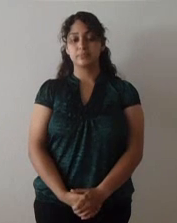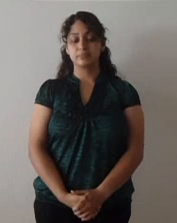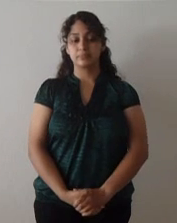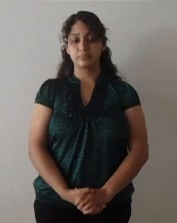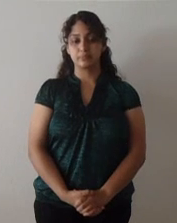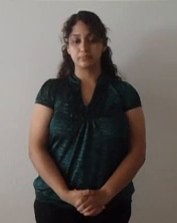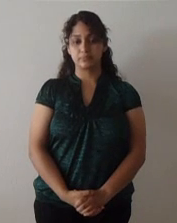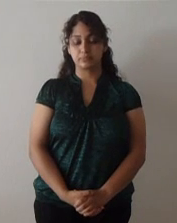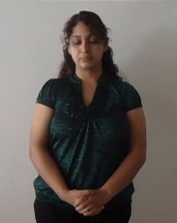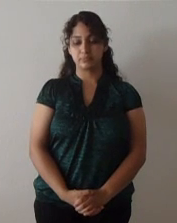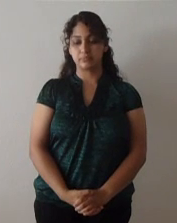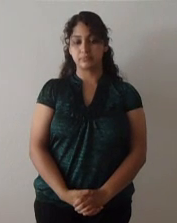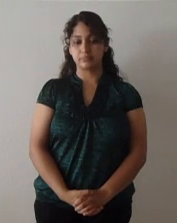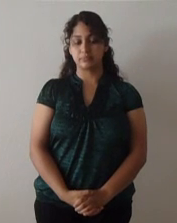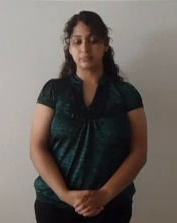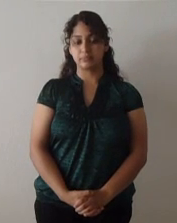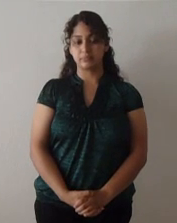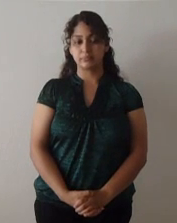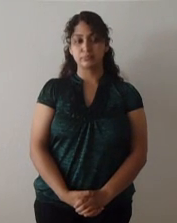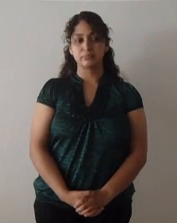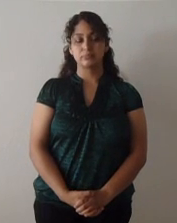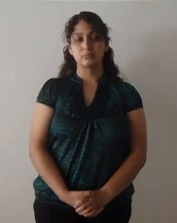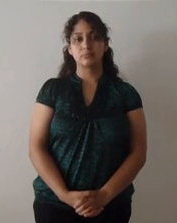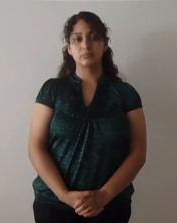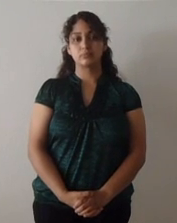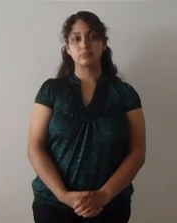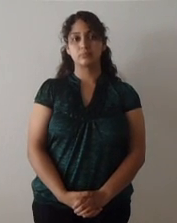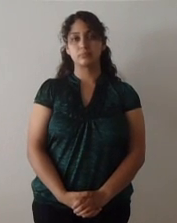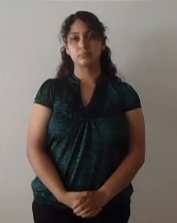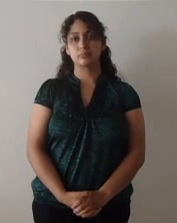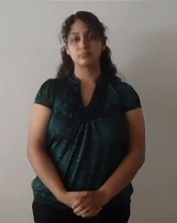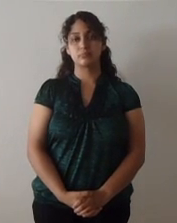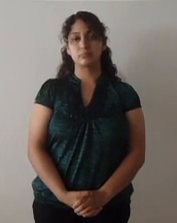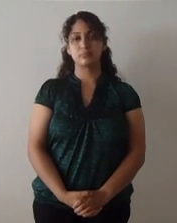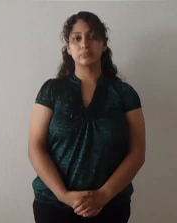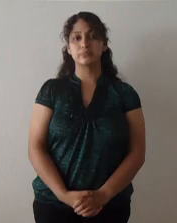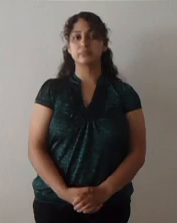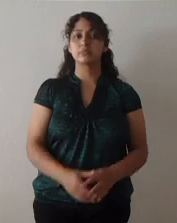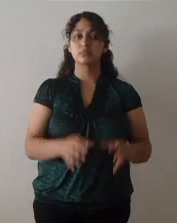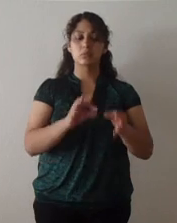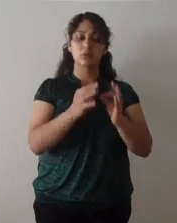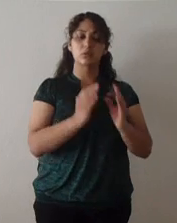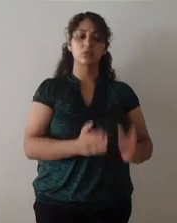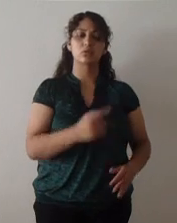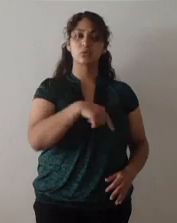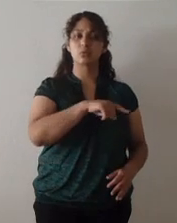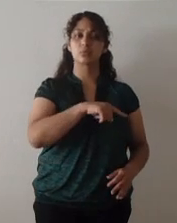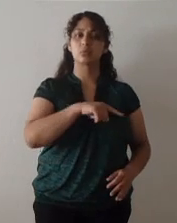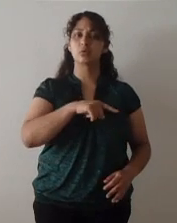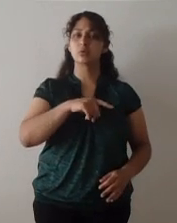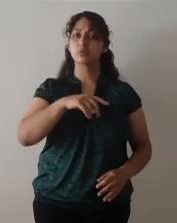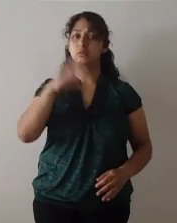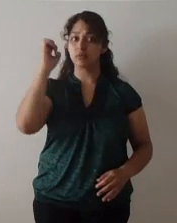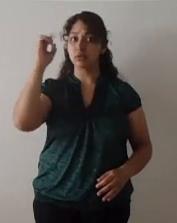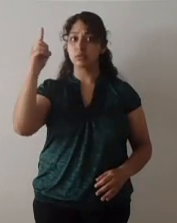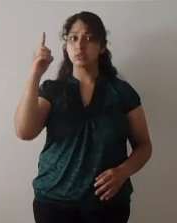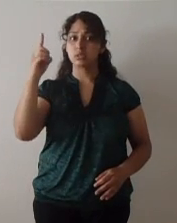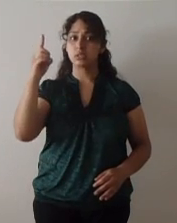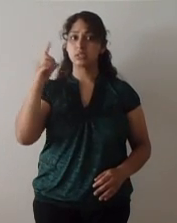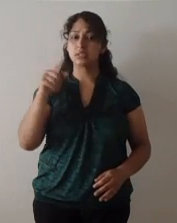individuals at any given period. The educational interpreter who has an appreciation for the changing profile that characterizes this age